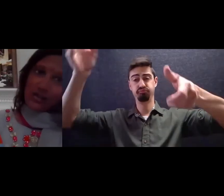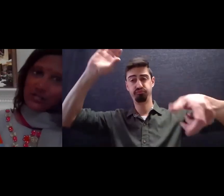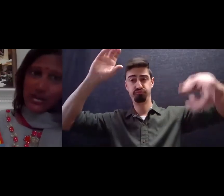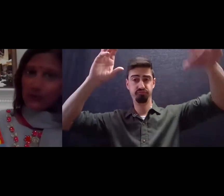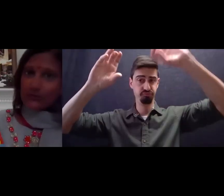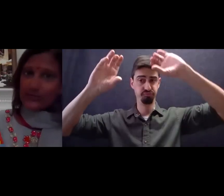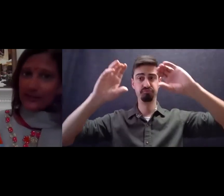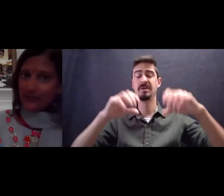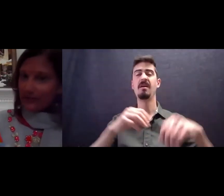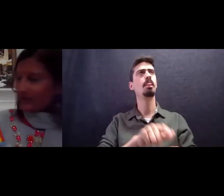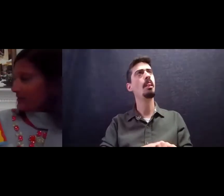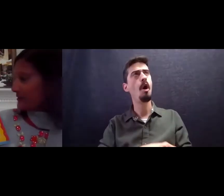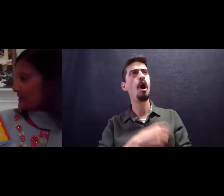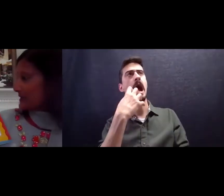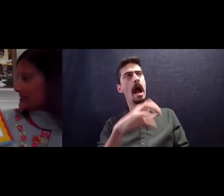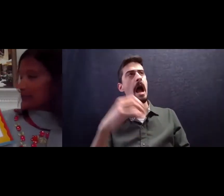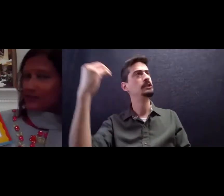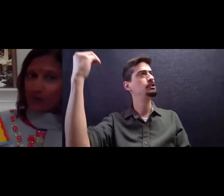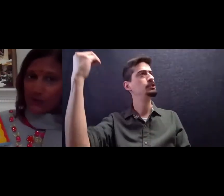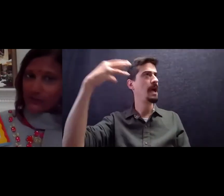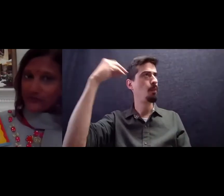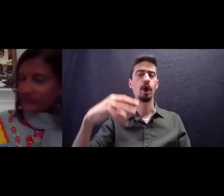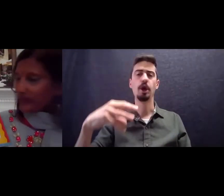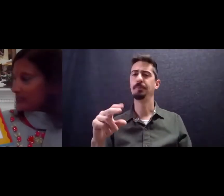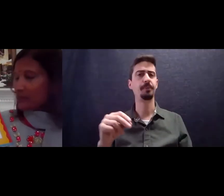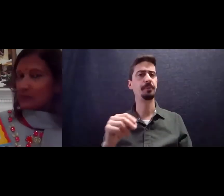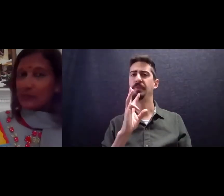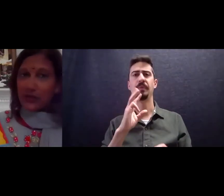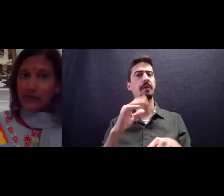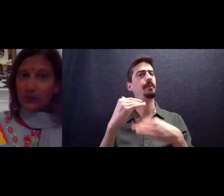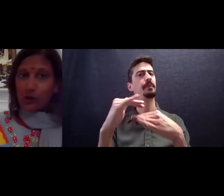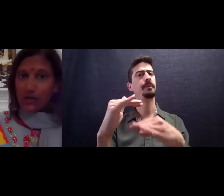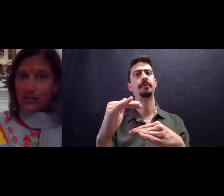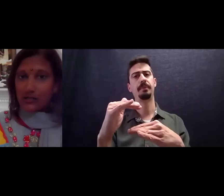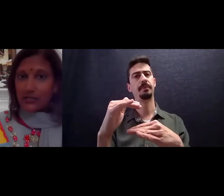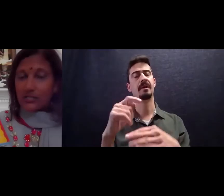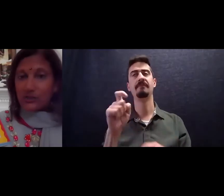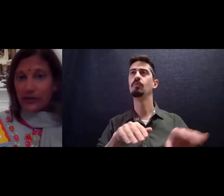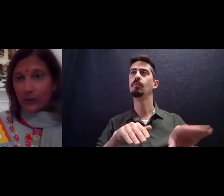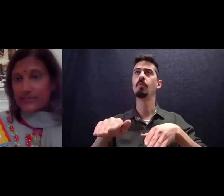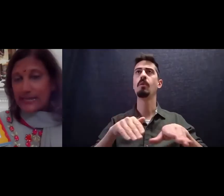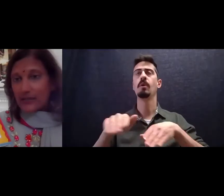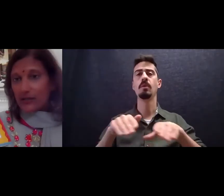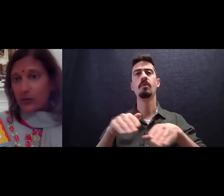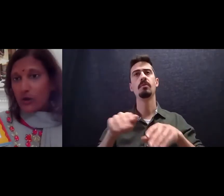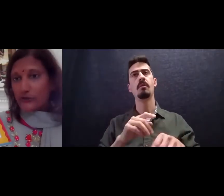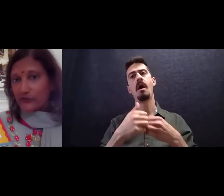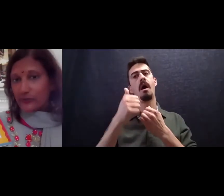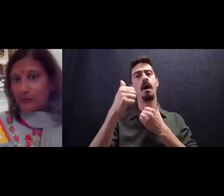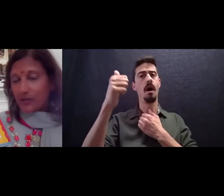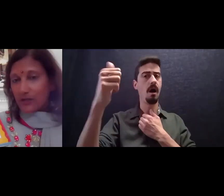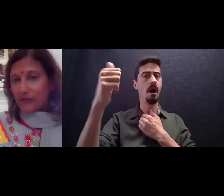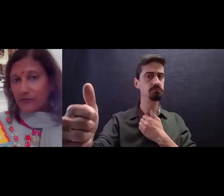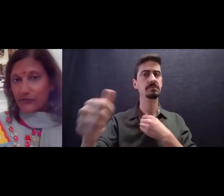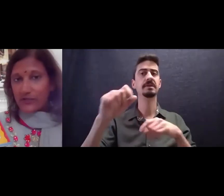long hot showers there there isn't enough water a lot of times people have to walk you can't always get water